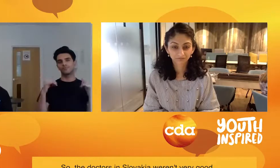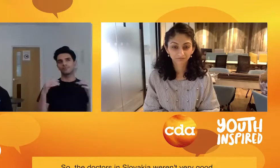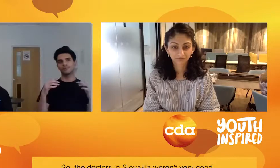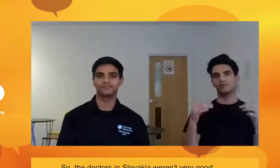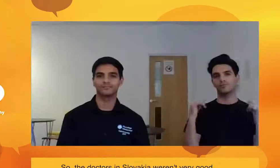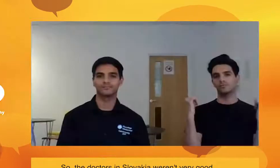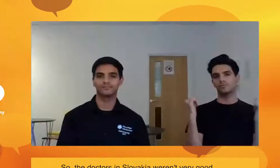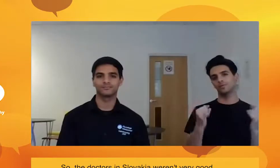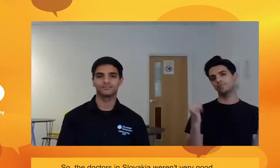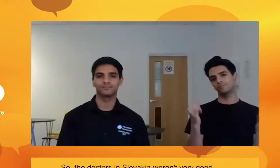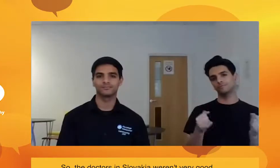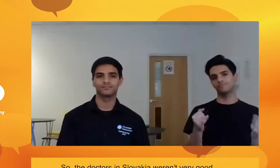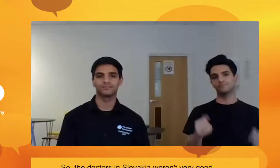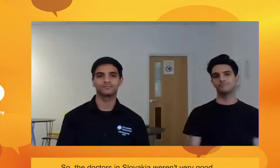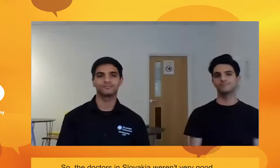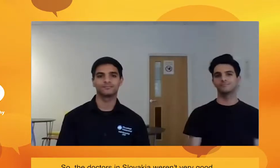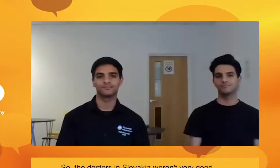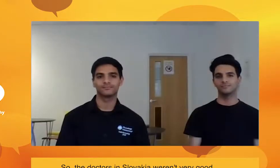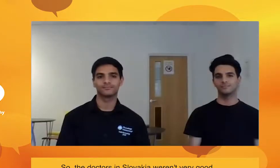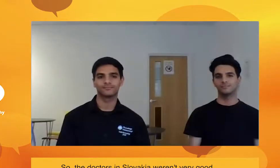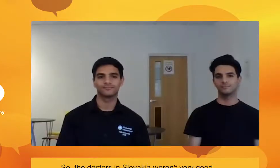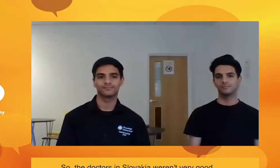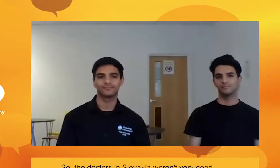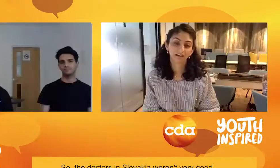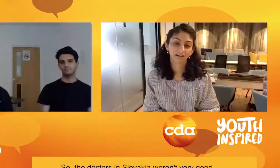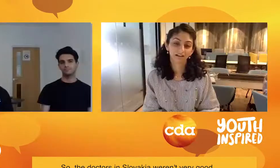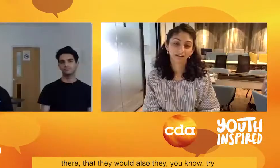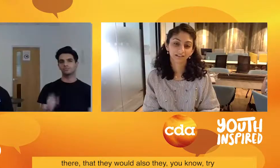So the doctors in Slovakia weren't very good there.